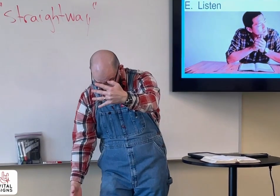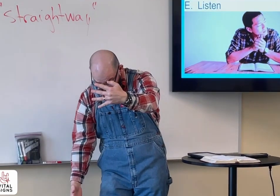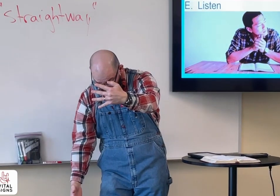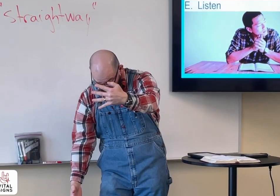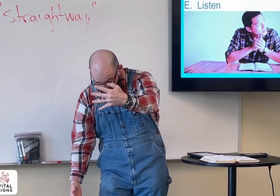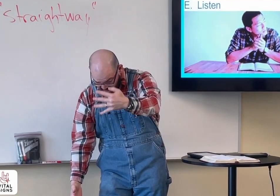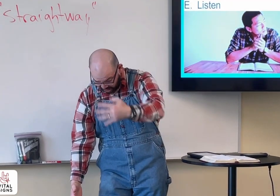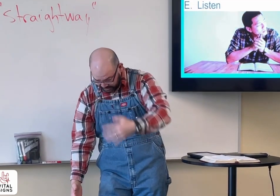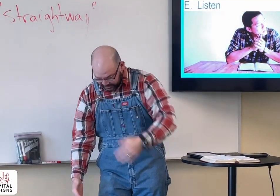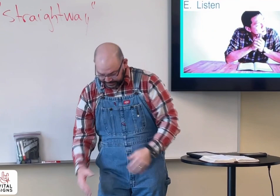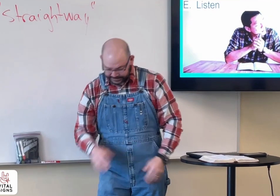about.